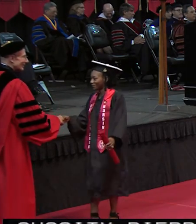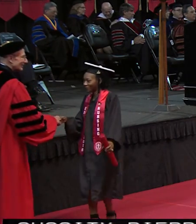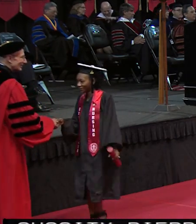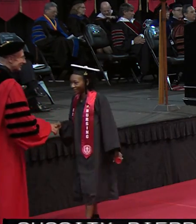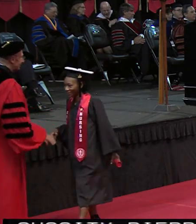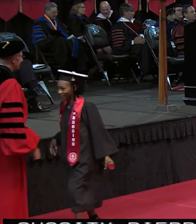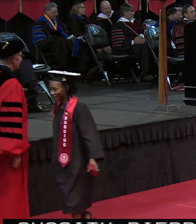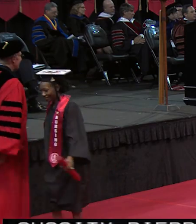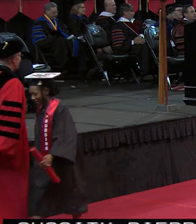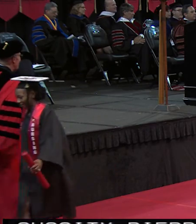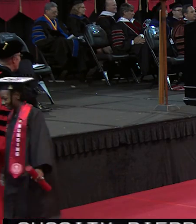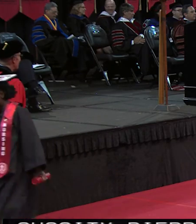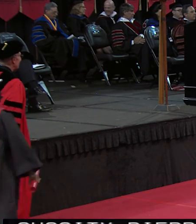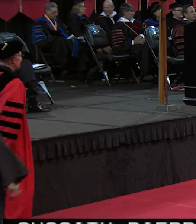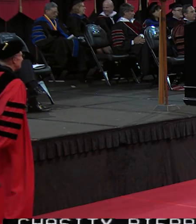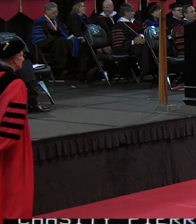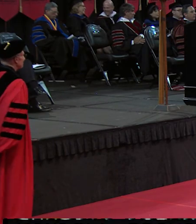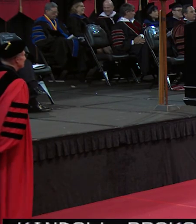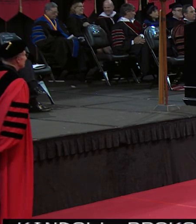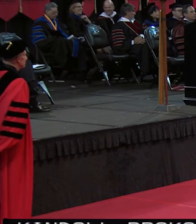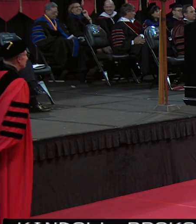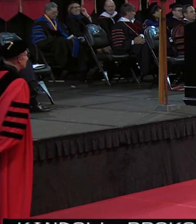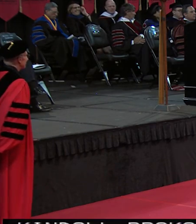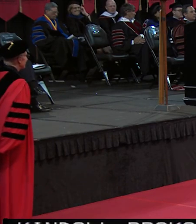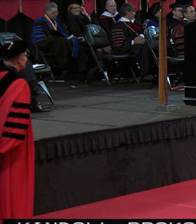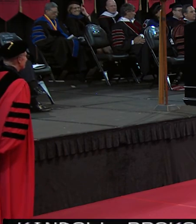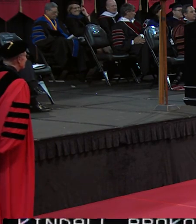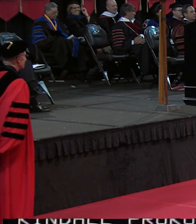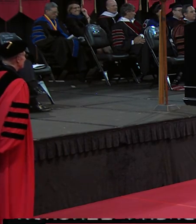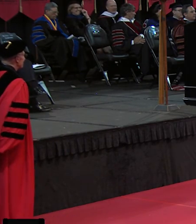Jesus Francisco Ramirez de la Torre.